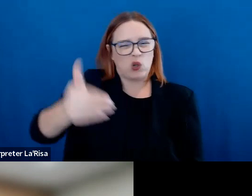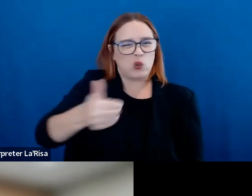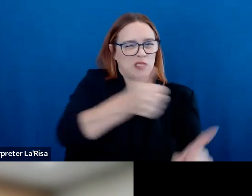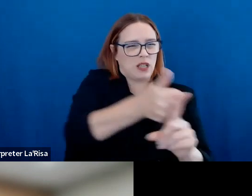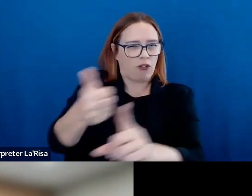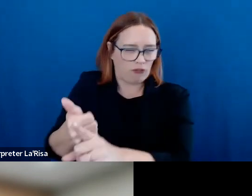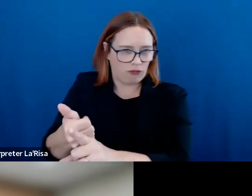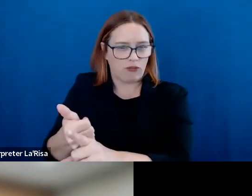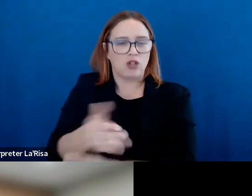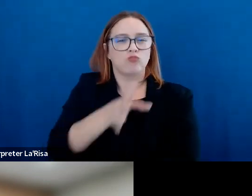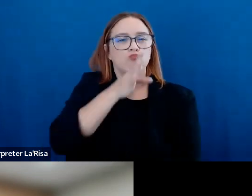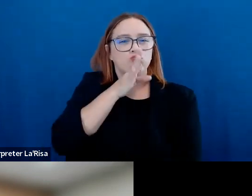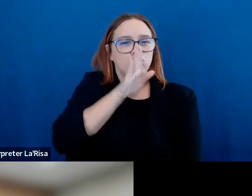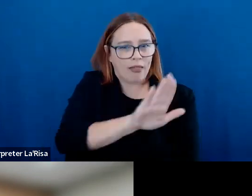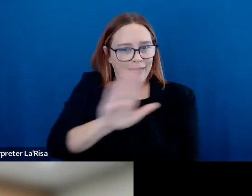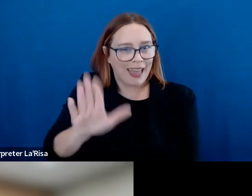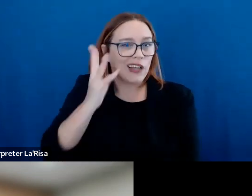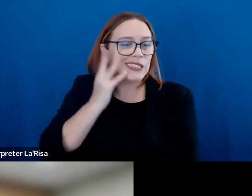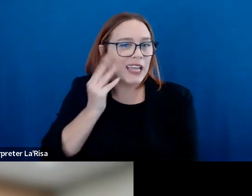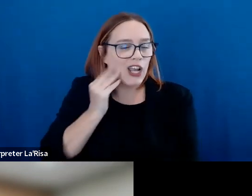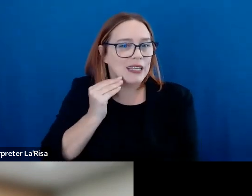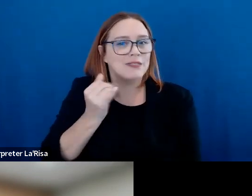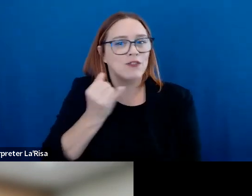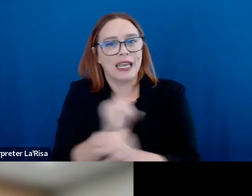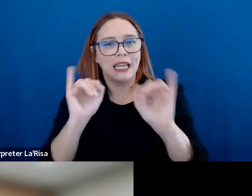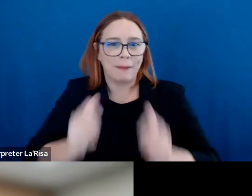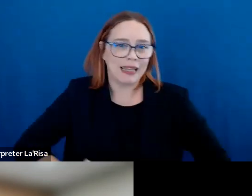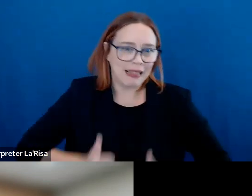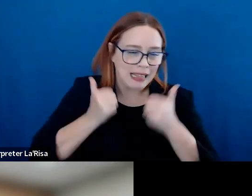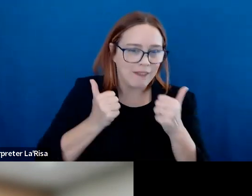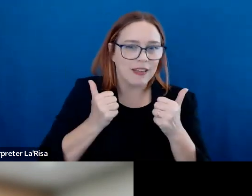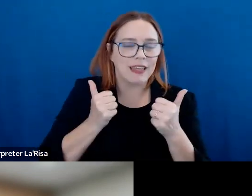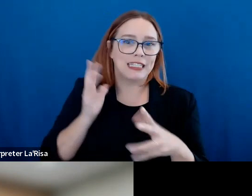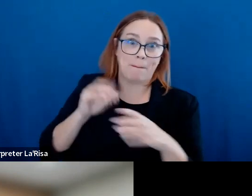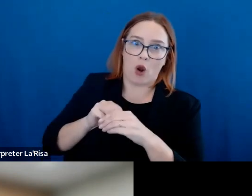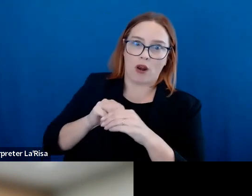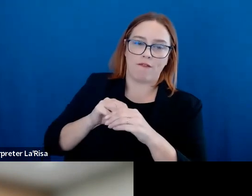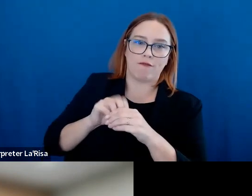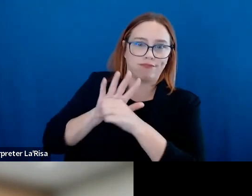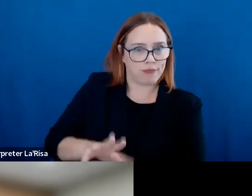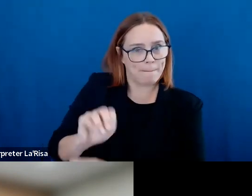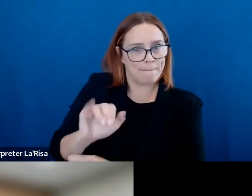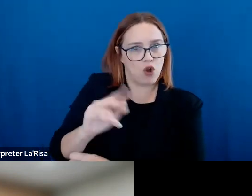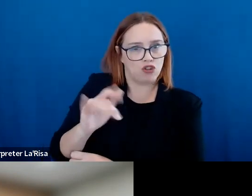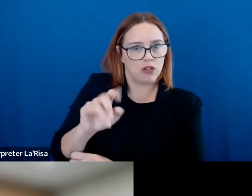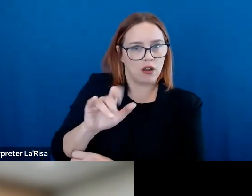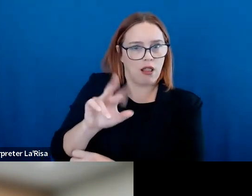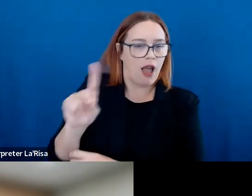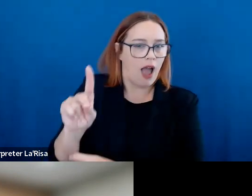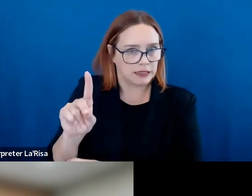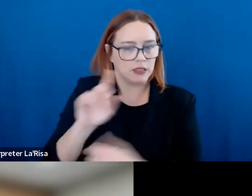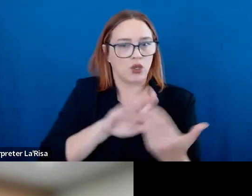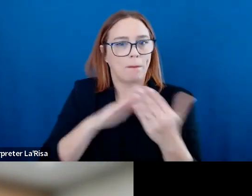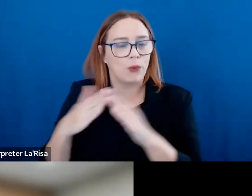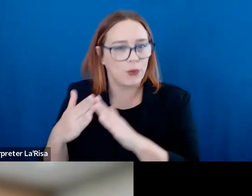about their experience in IL as part of a marginalized community. And then once we're through that, we will take questions and also